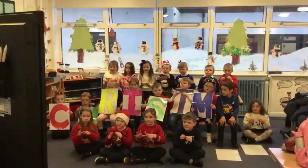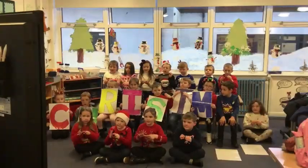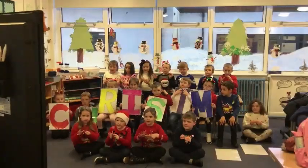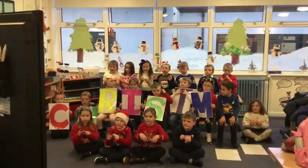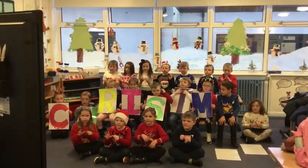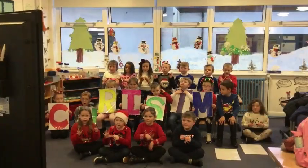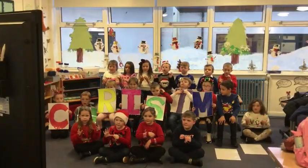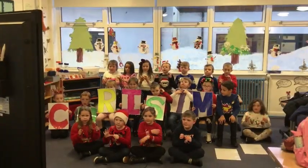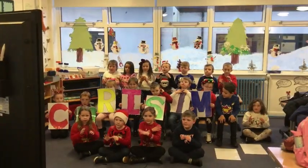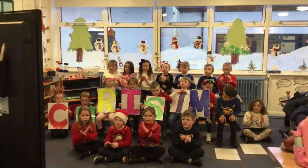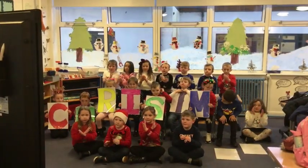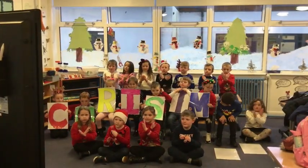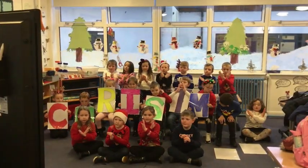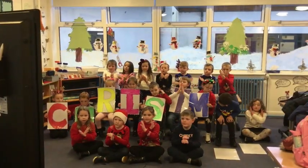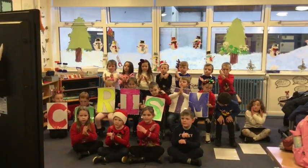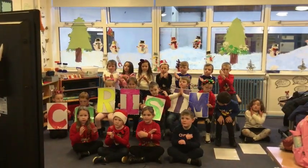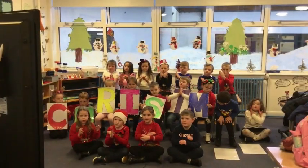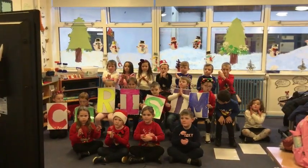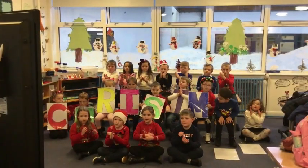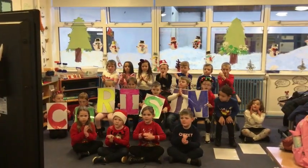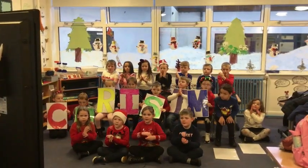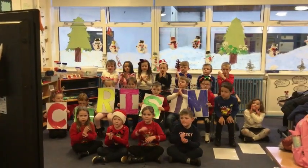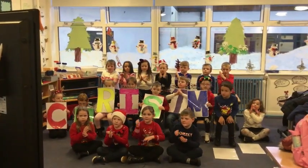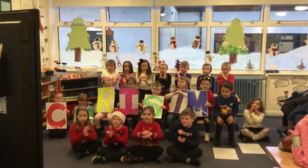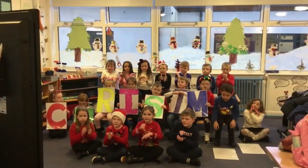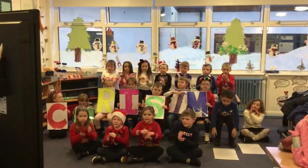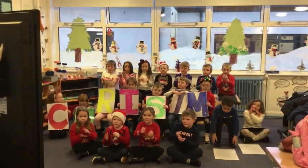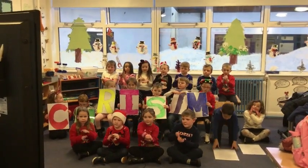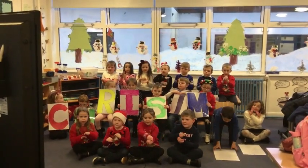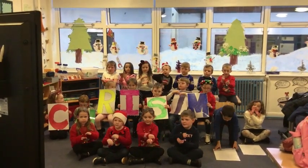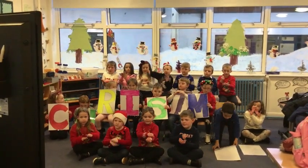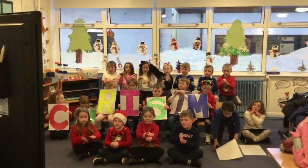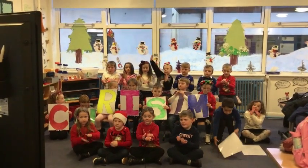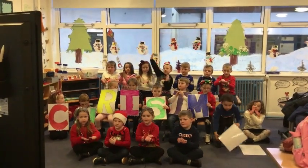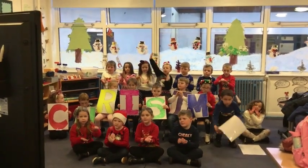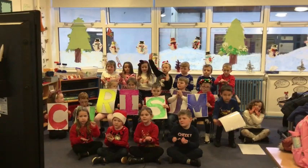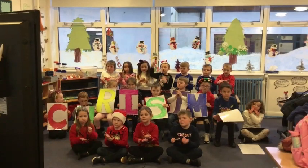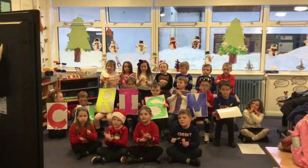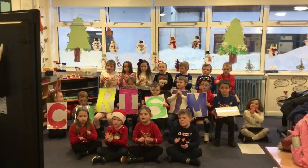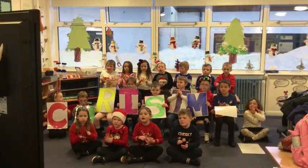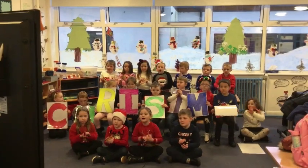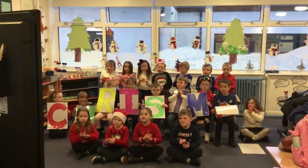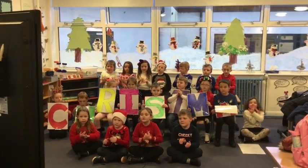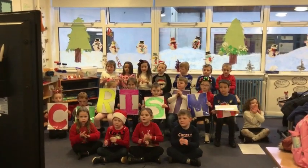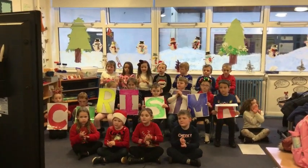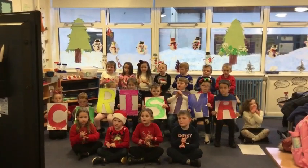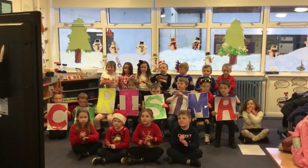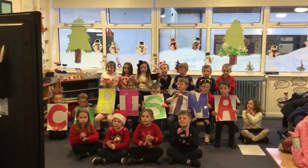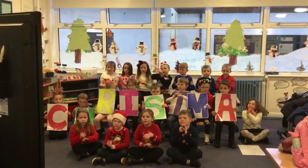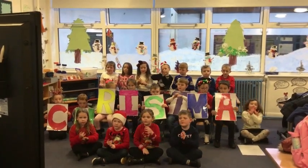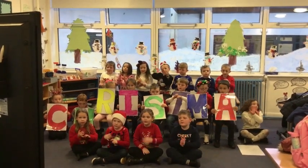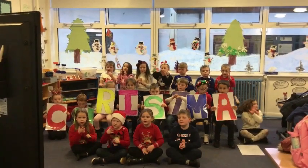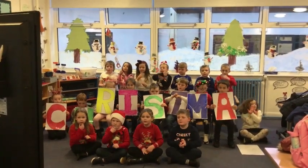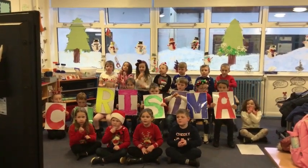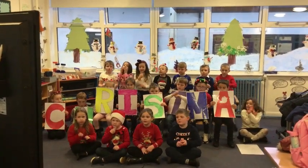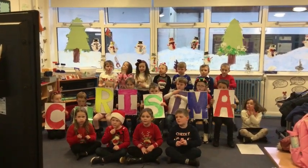A is for the angels who make up the Christmas list. S is for old Santa